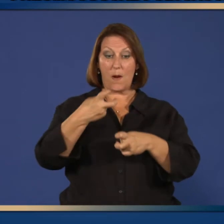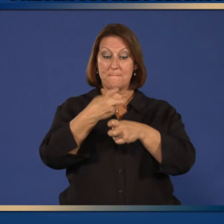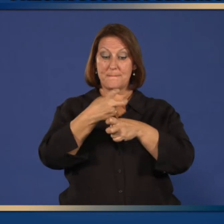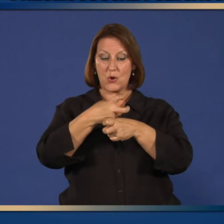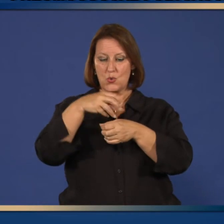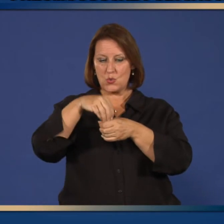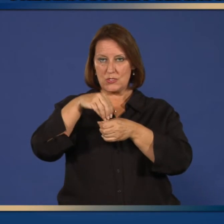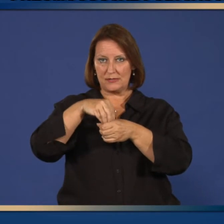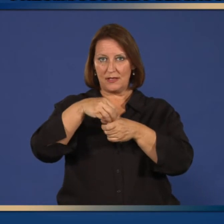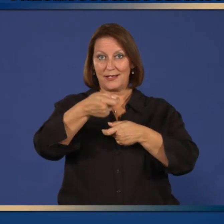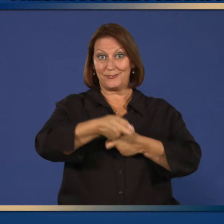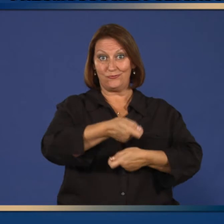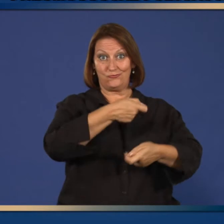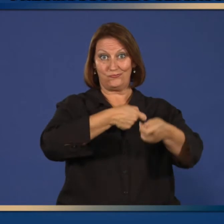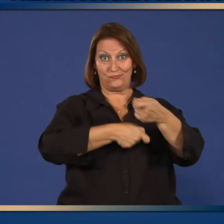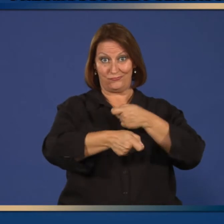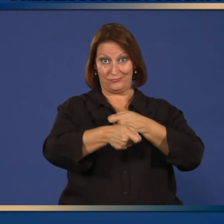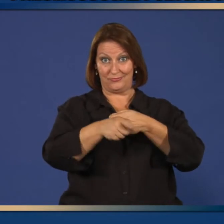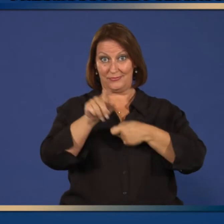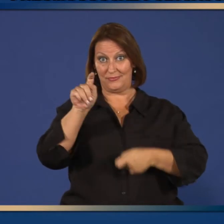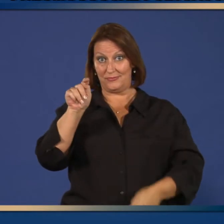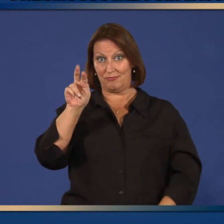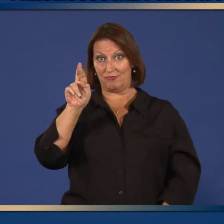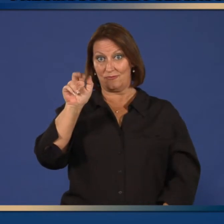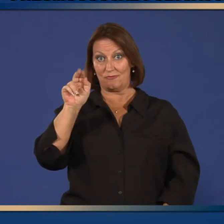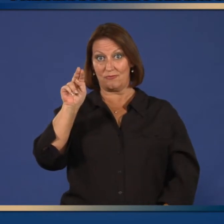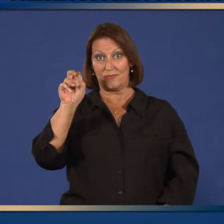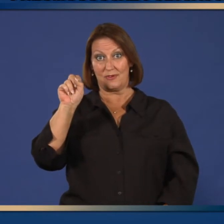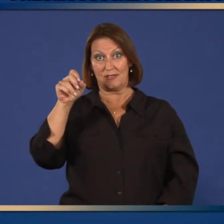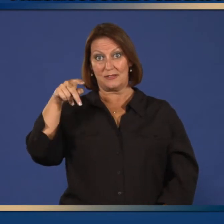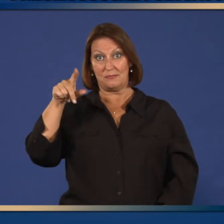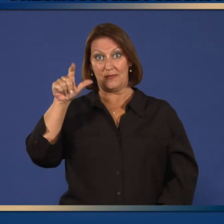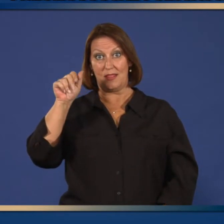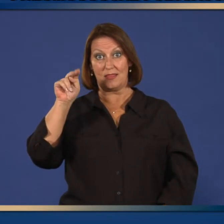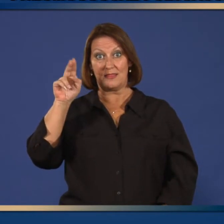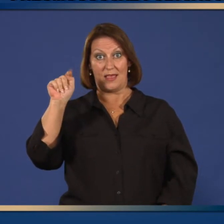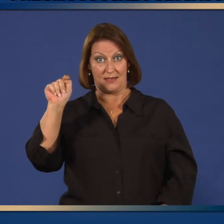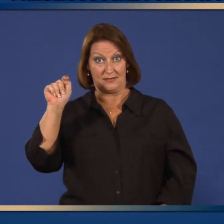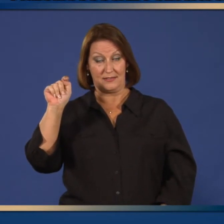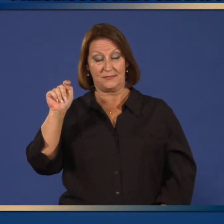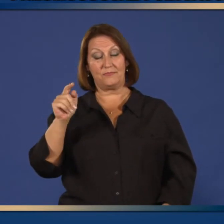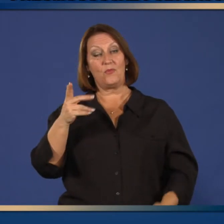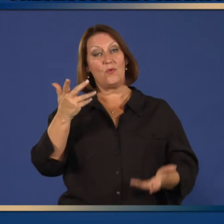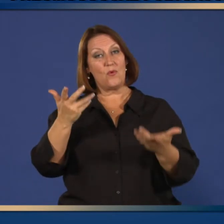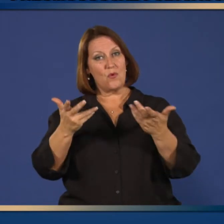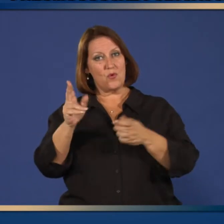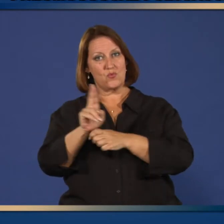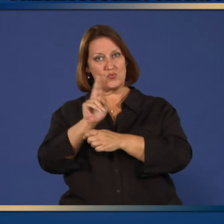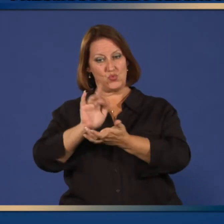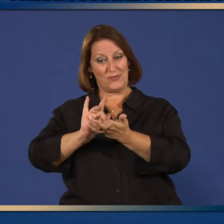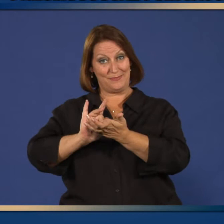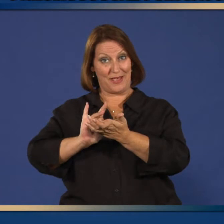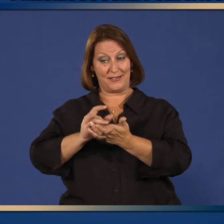have had an organ or bone marrow transplant,